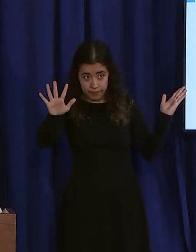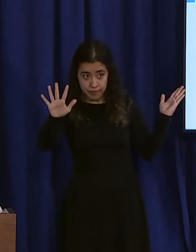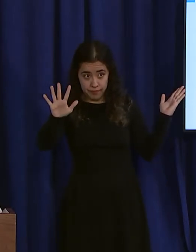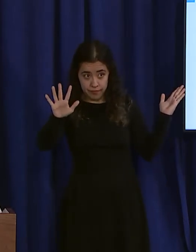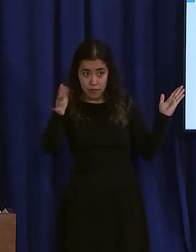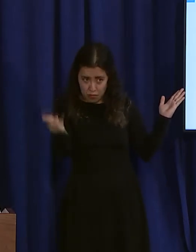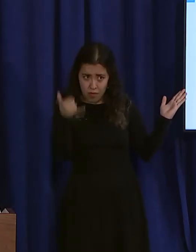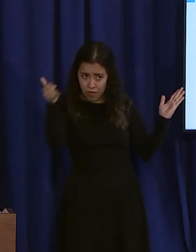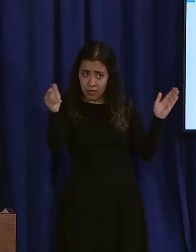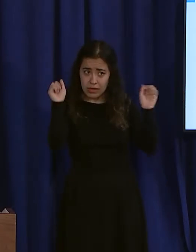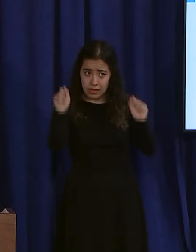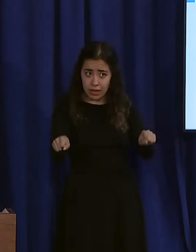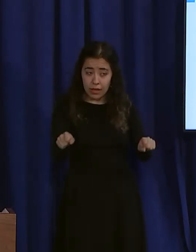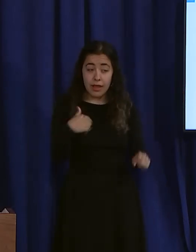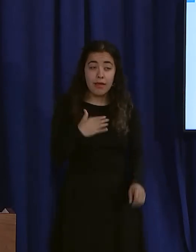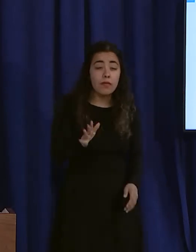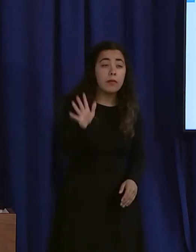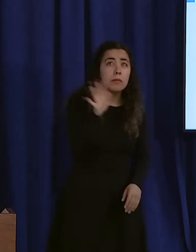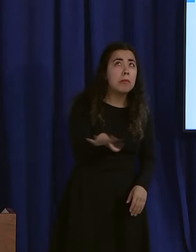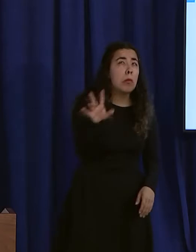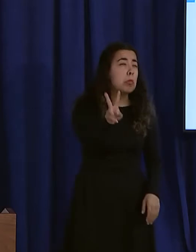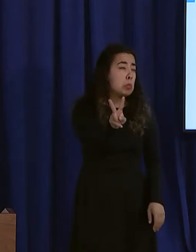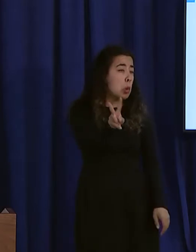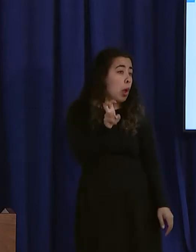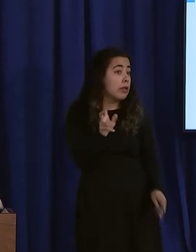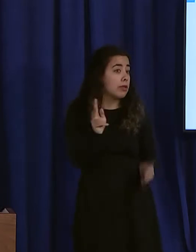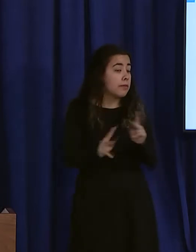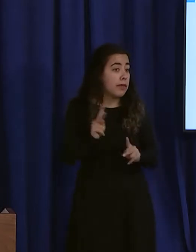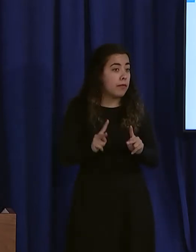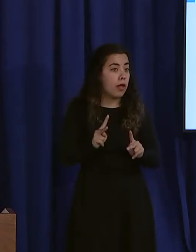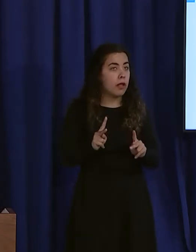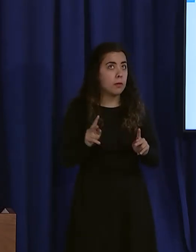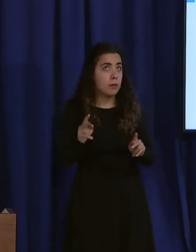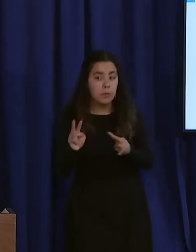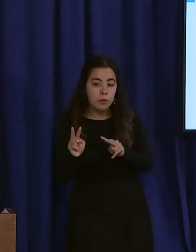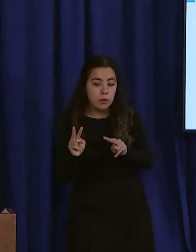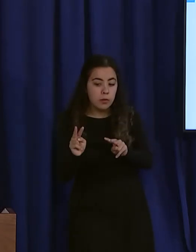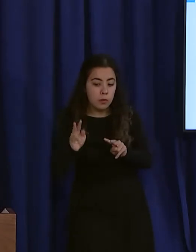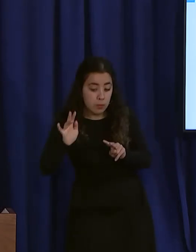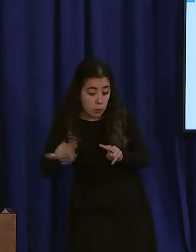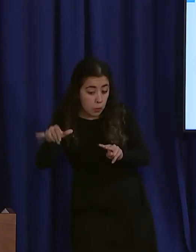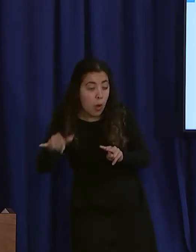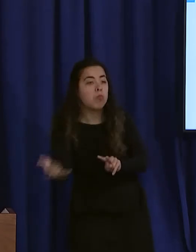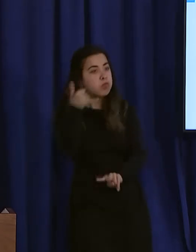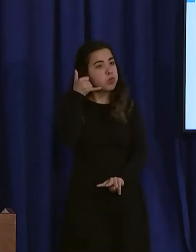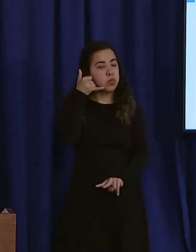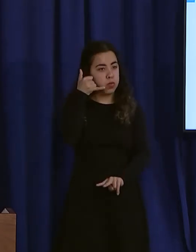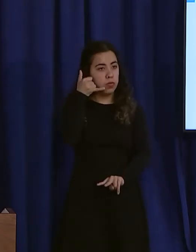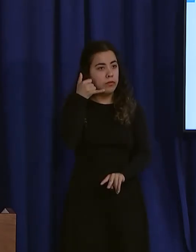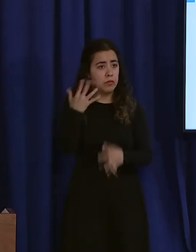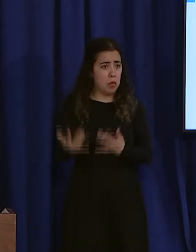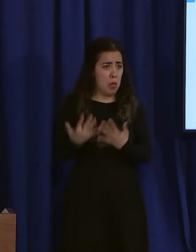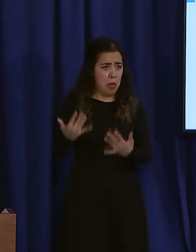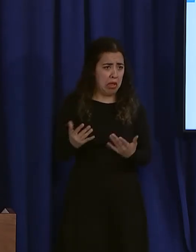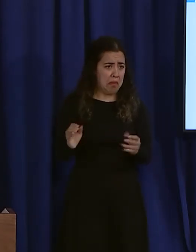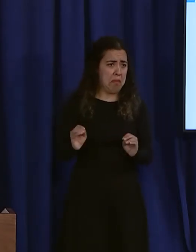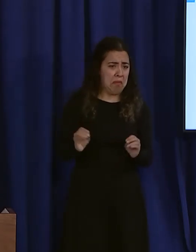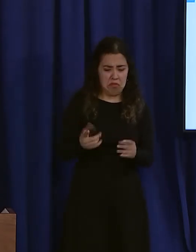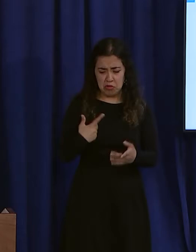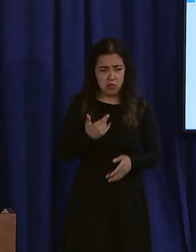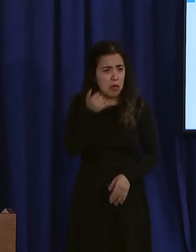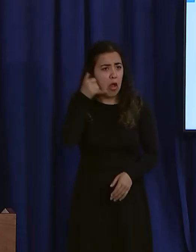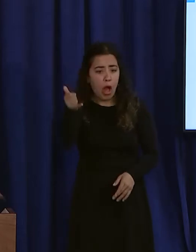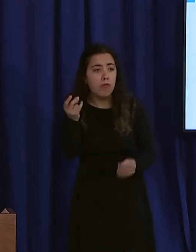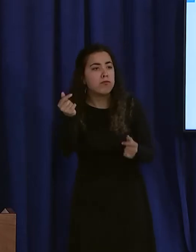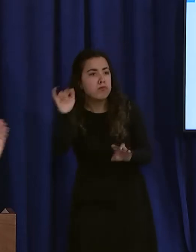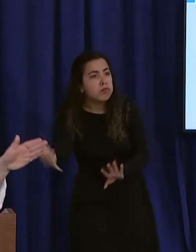312-746-4835. There are about 200 people answering that phone, so there is not a long wait. We are open 7 days a week, and we